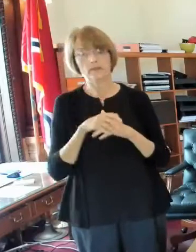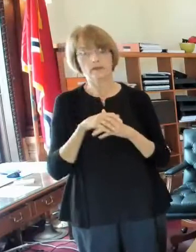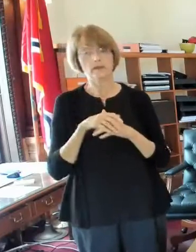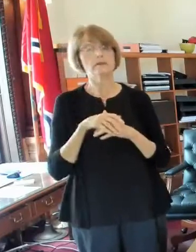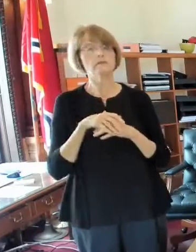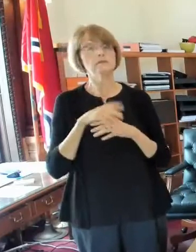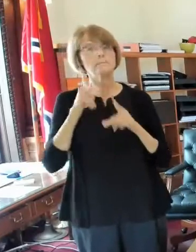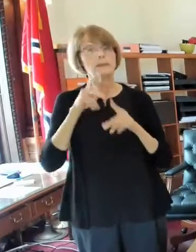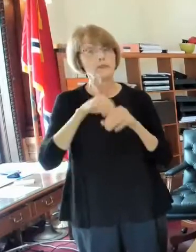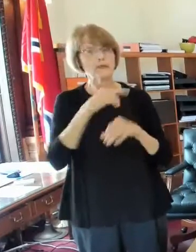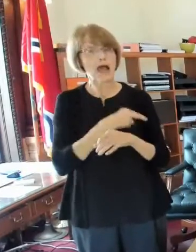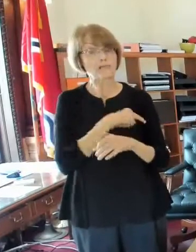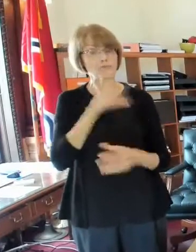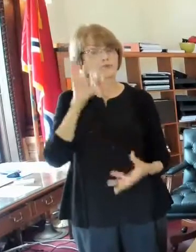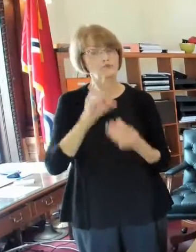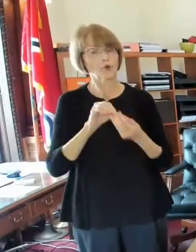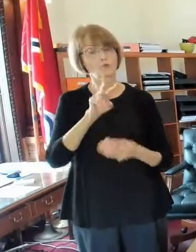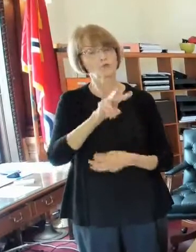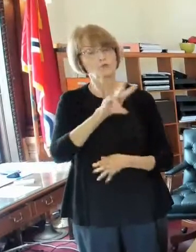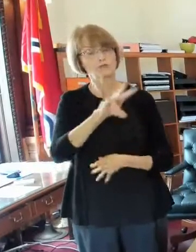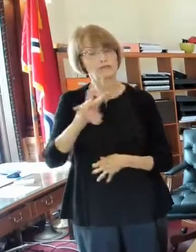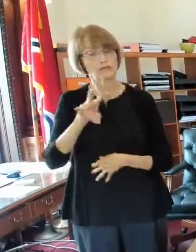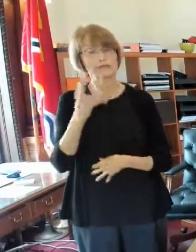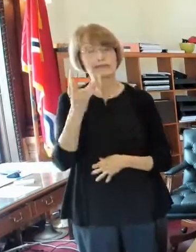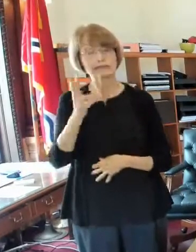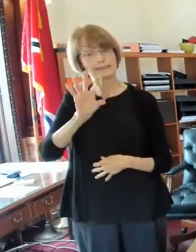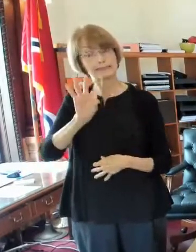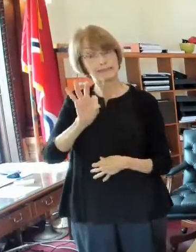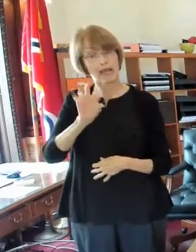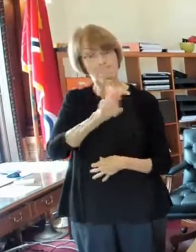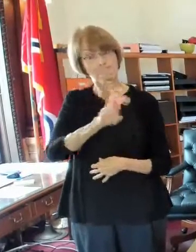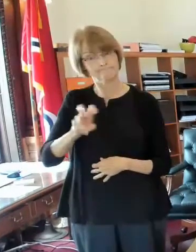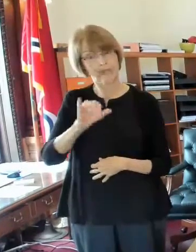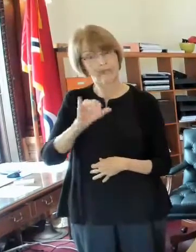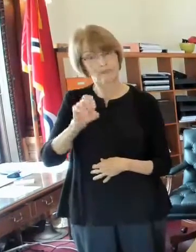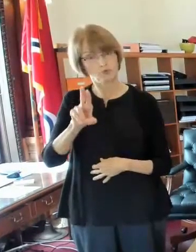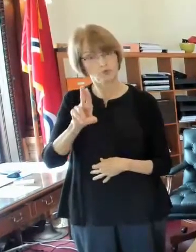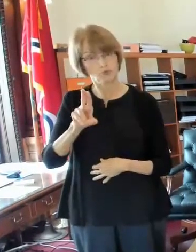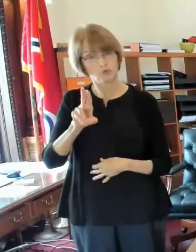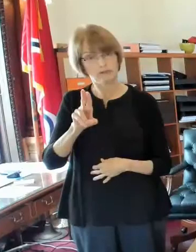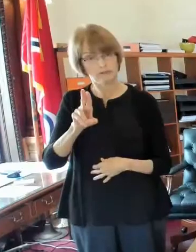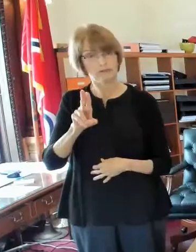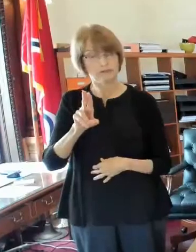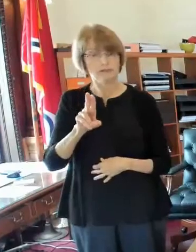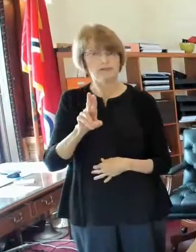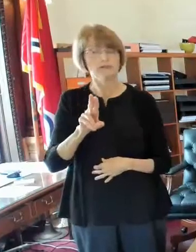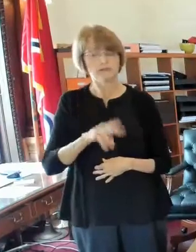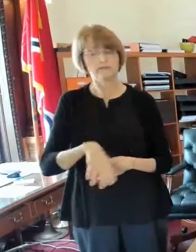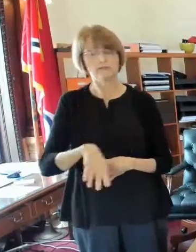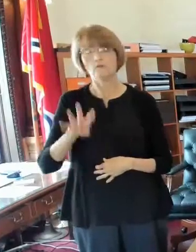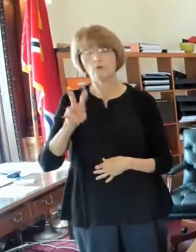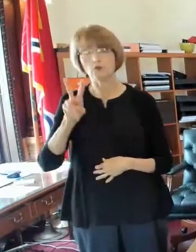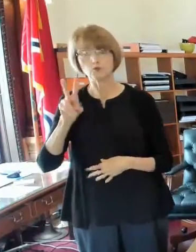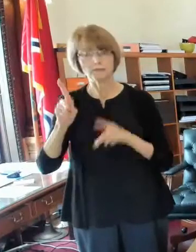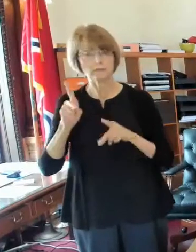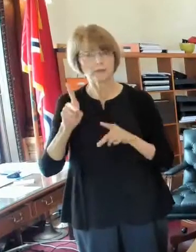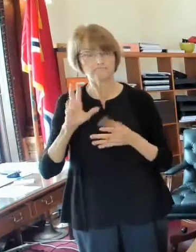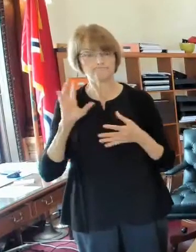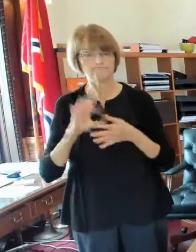were 277. 69 people were in ICU. These are regional numbers for the hospital. 42 people were on